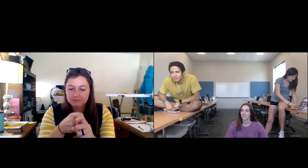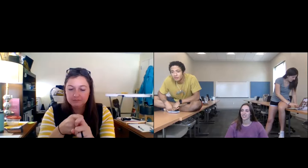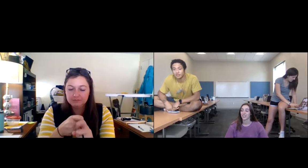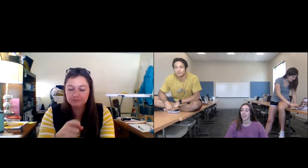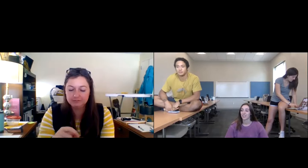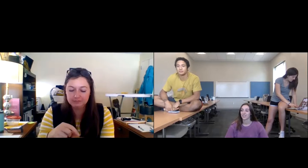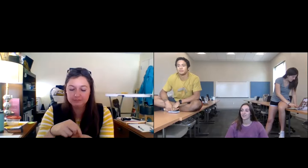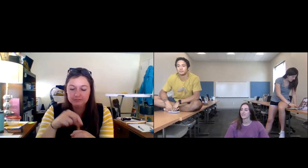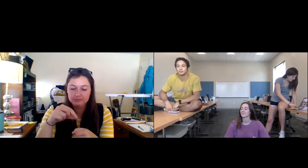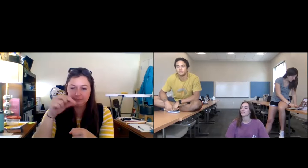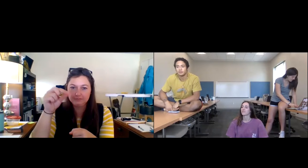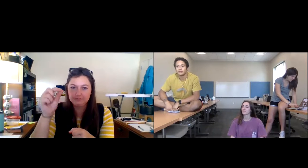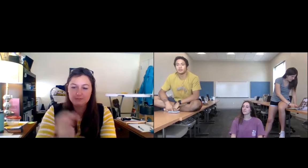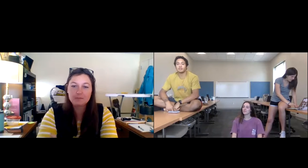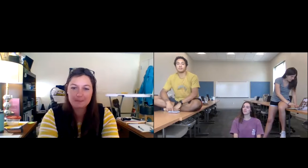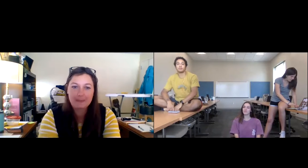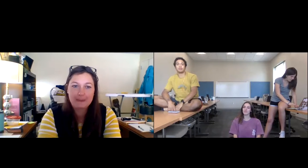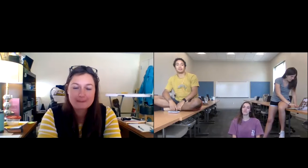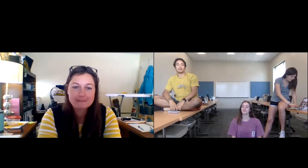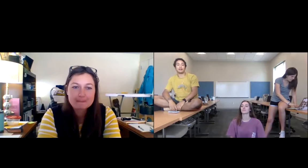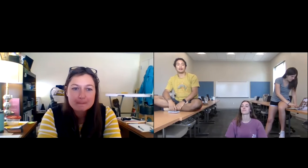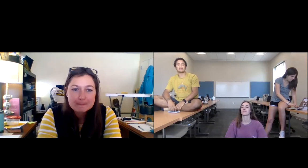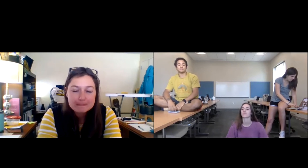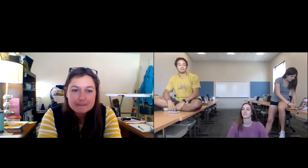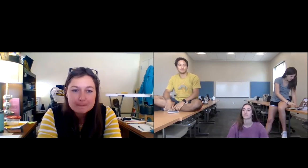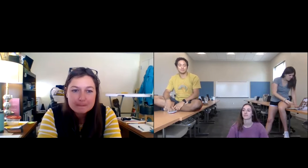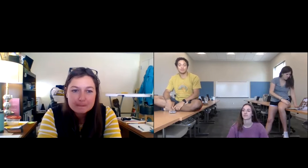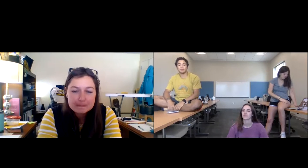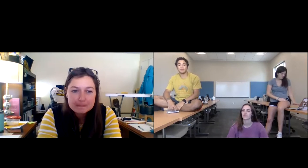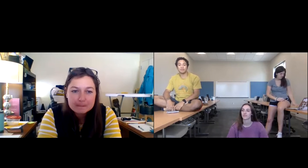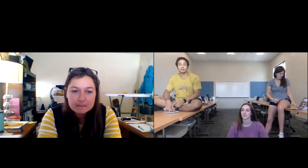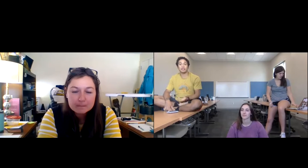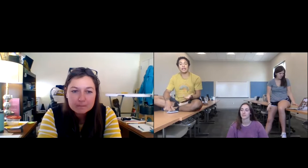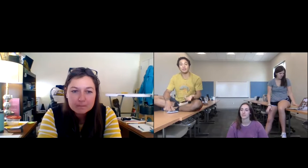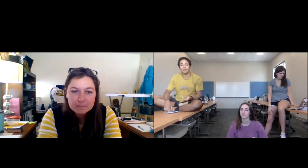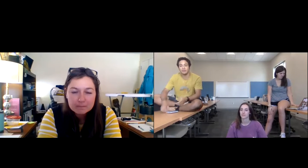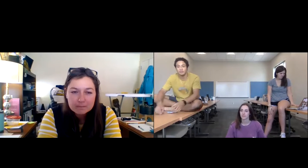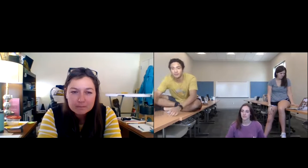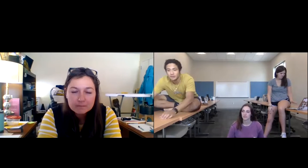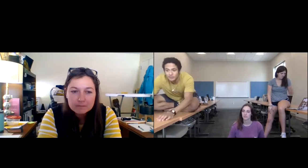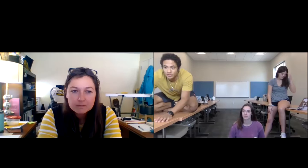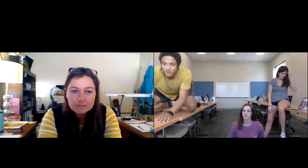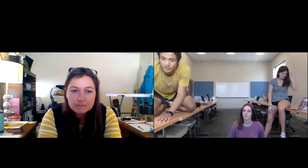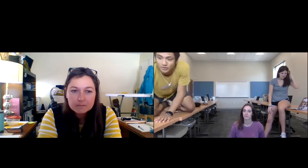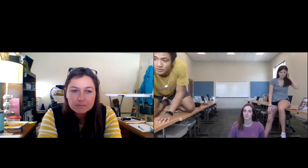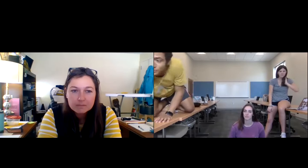Your costume. Costume would be specifically for like Halloween. You could